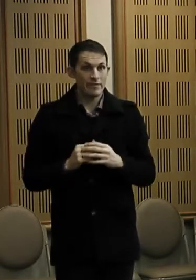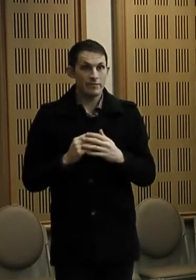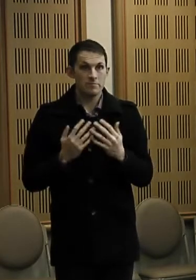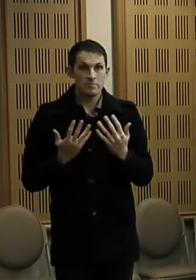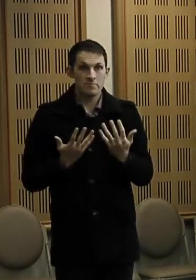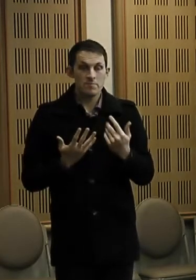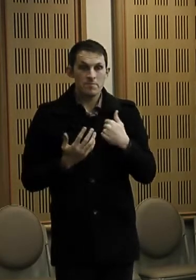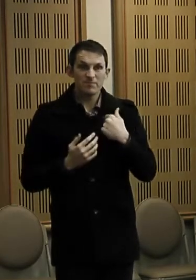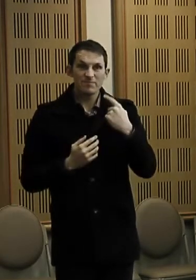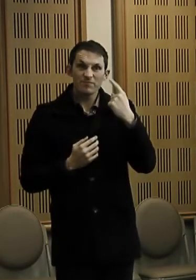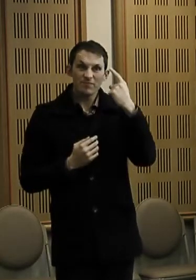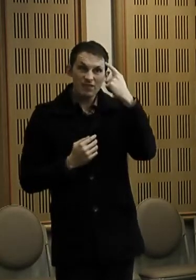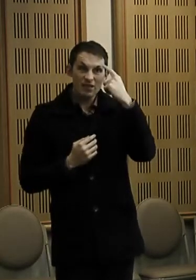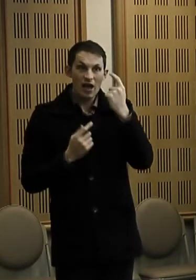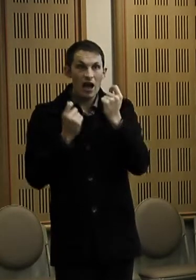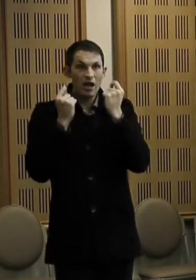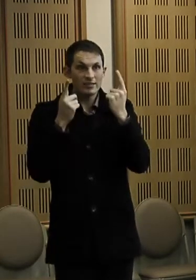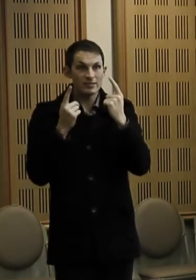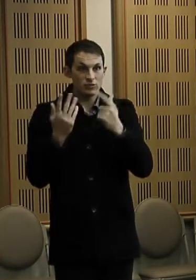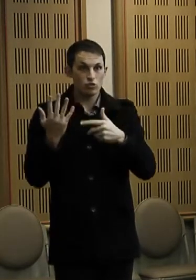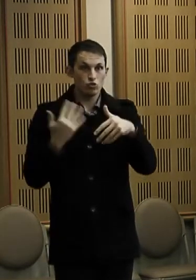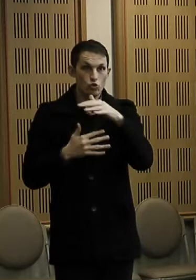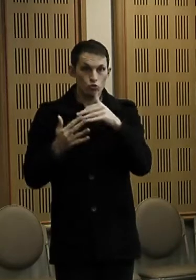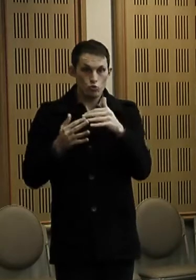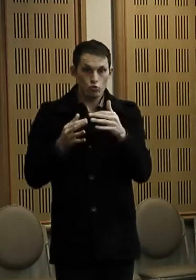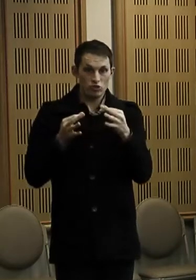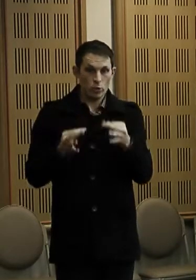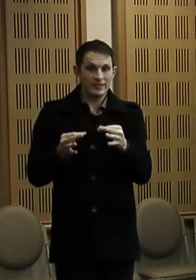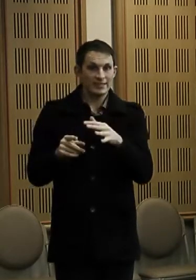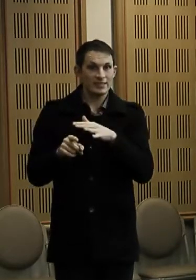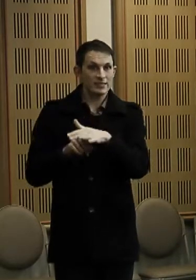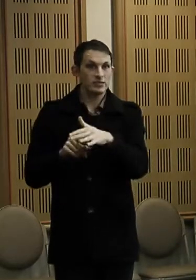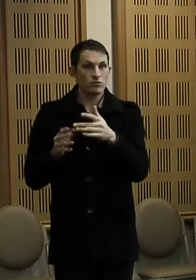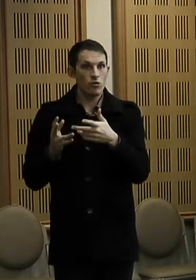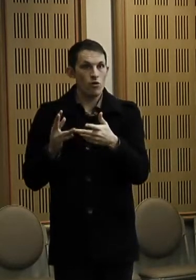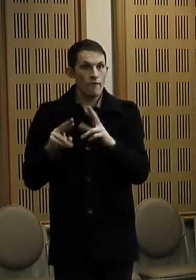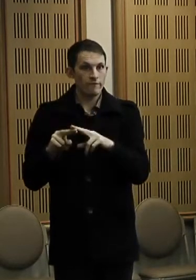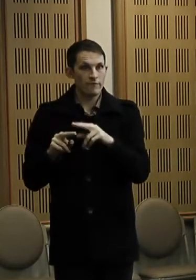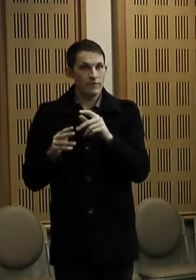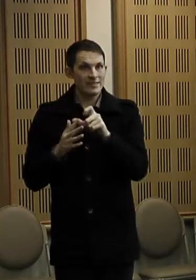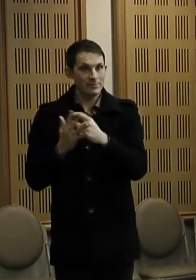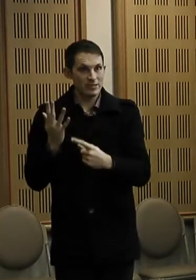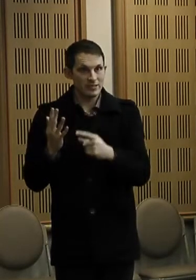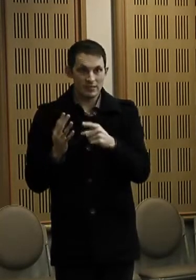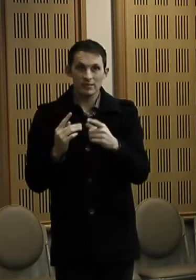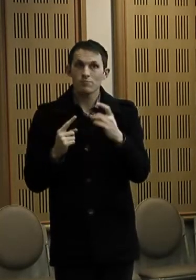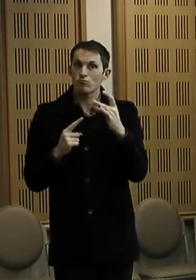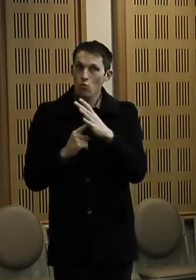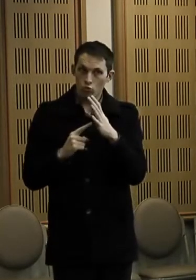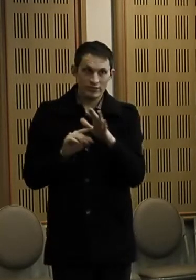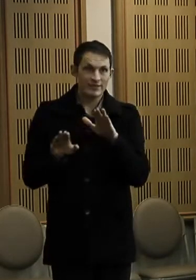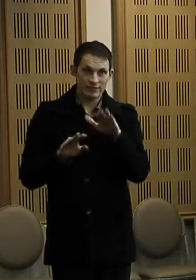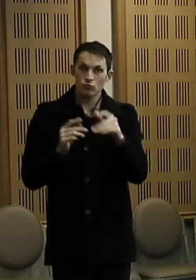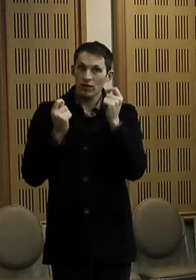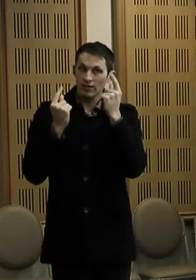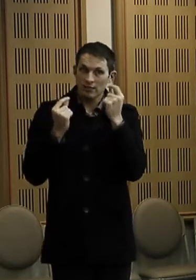think understanding the social determinants of disability is a really important step. And that question for